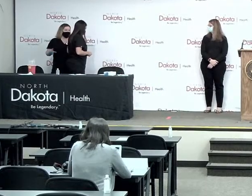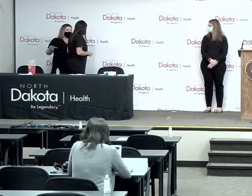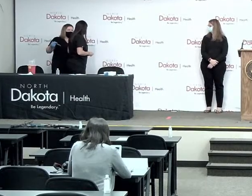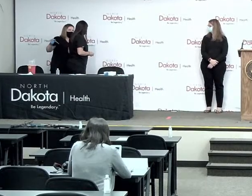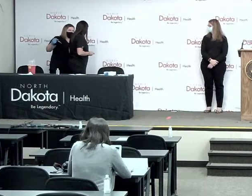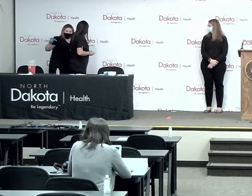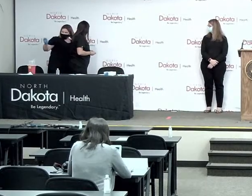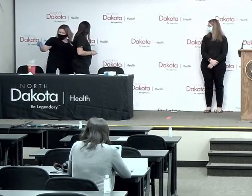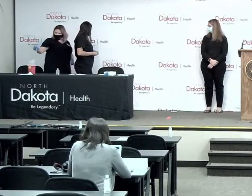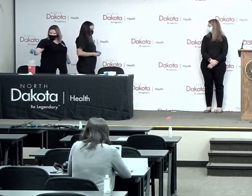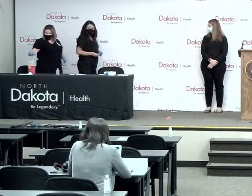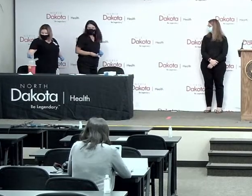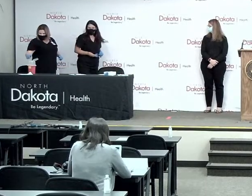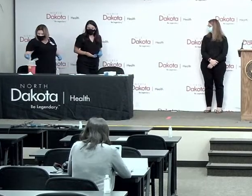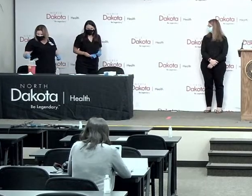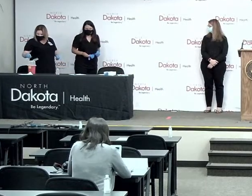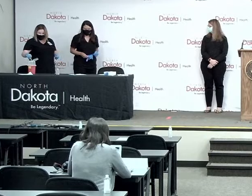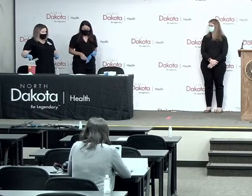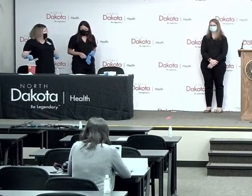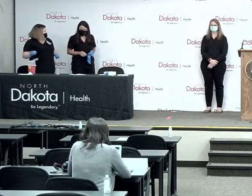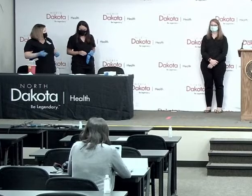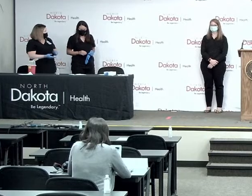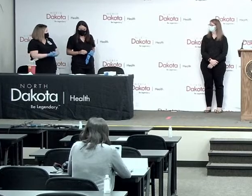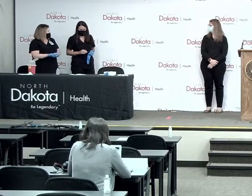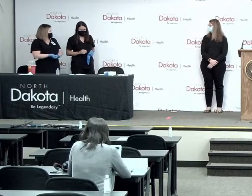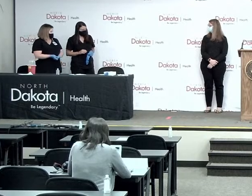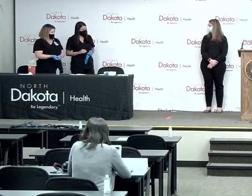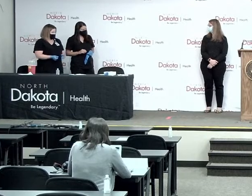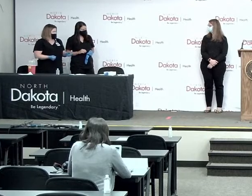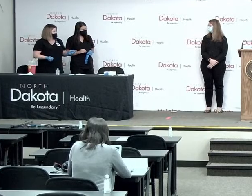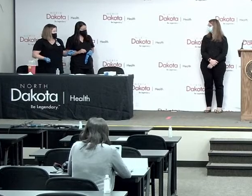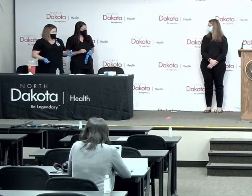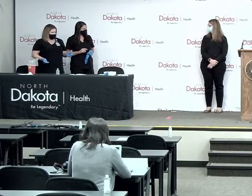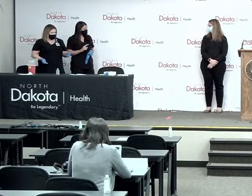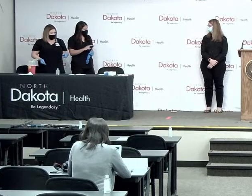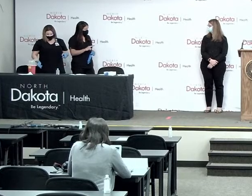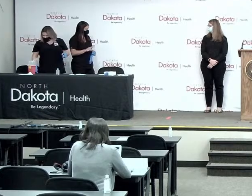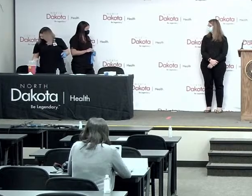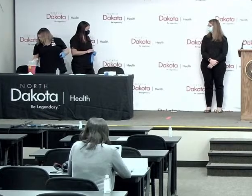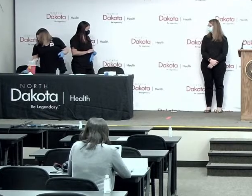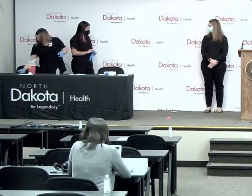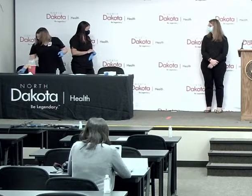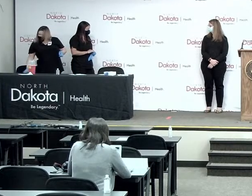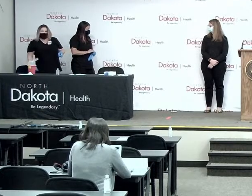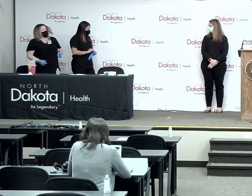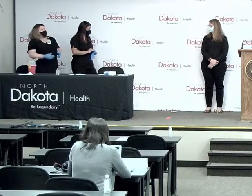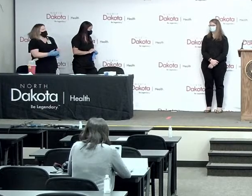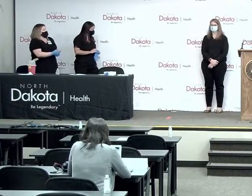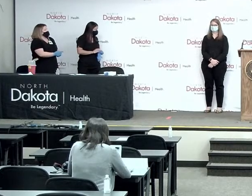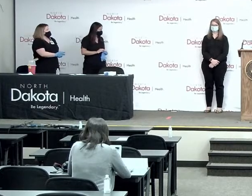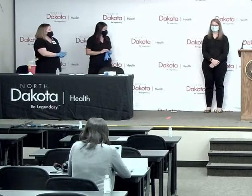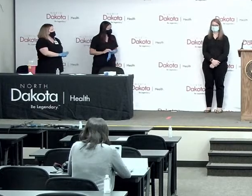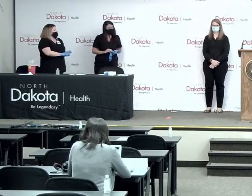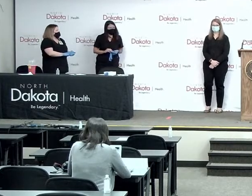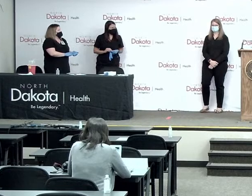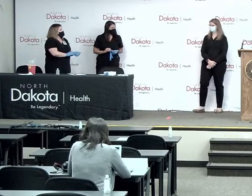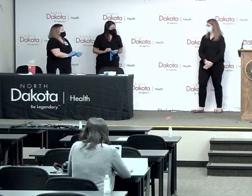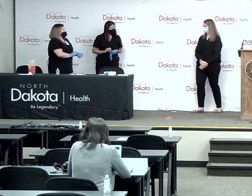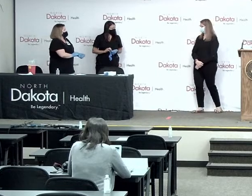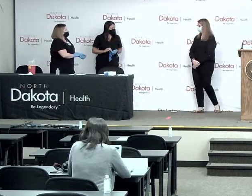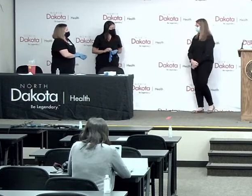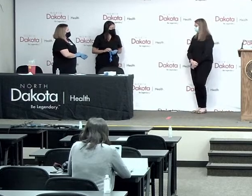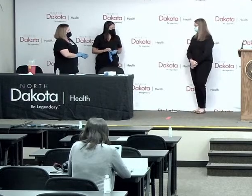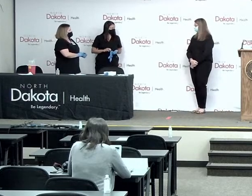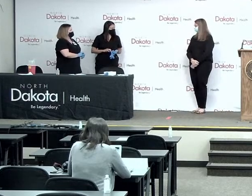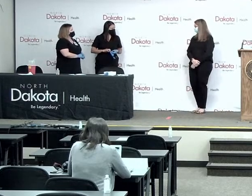Give her a chance to get it off after Lindsay, I think. You getting one? And this is after Oh, this. I